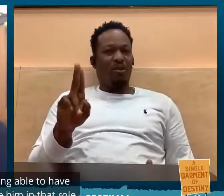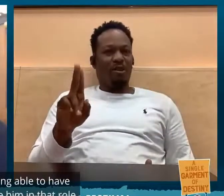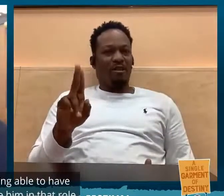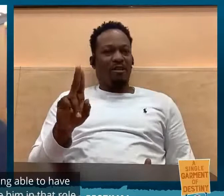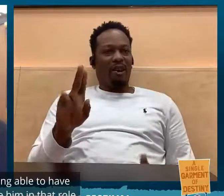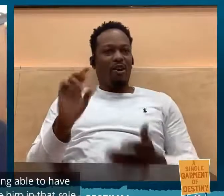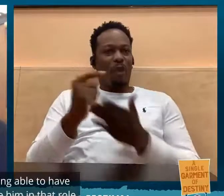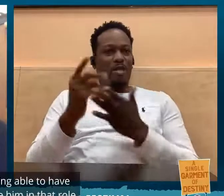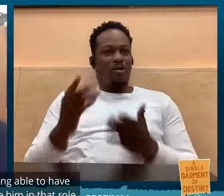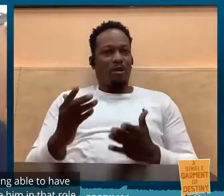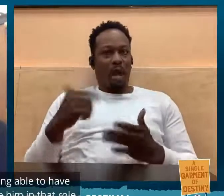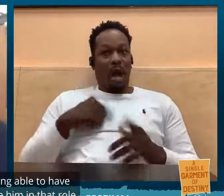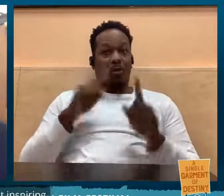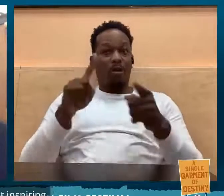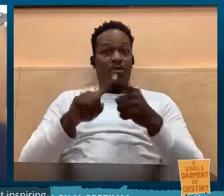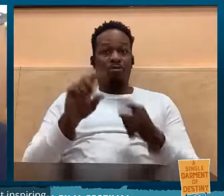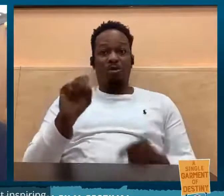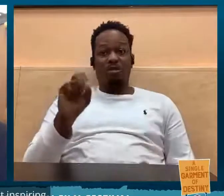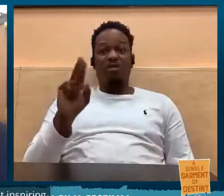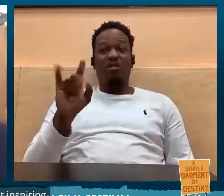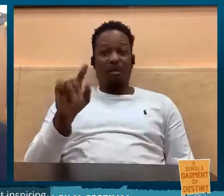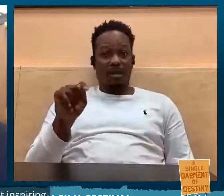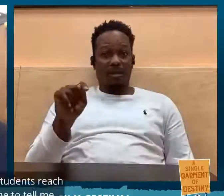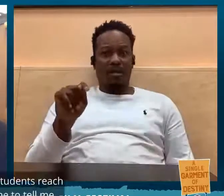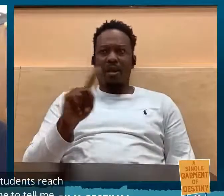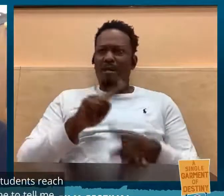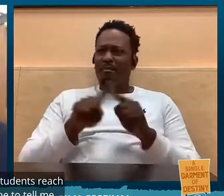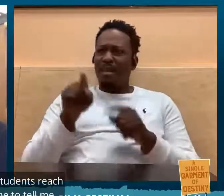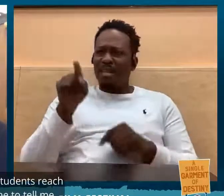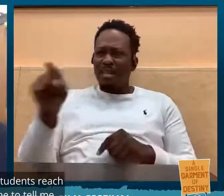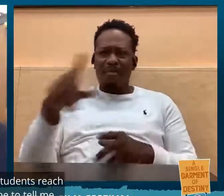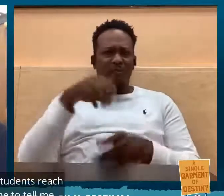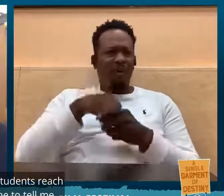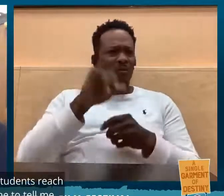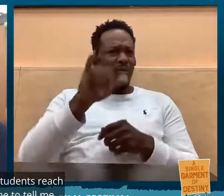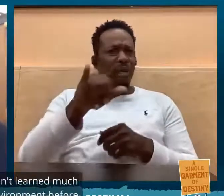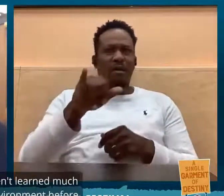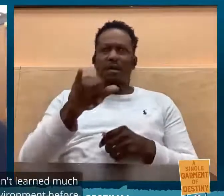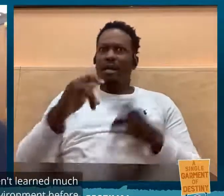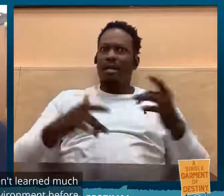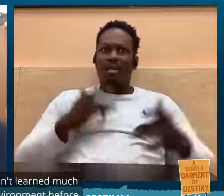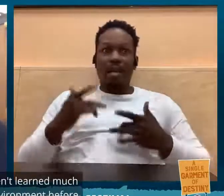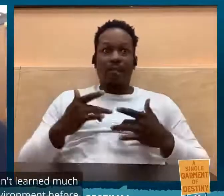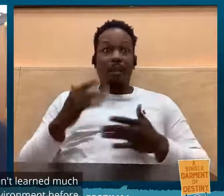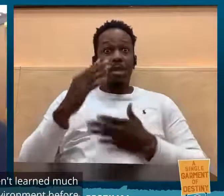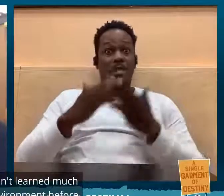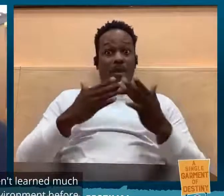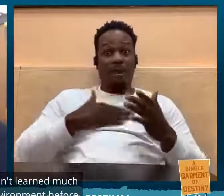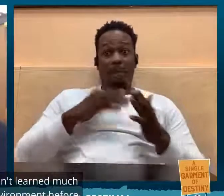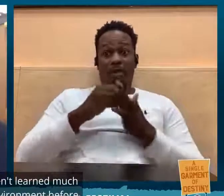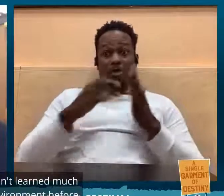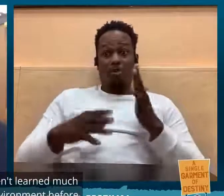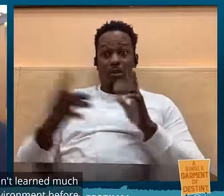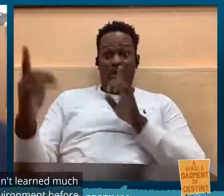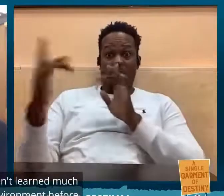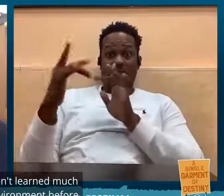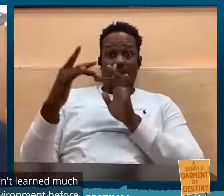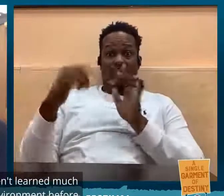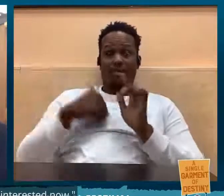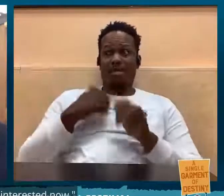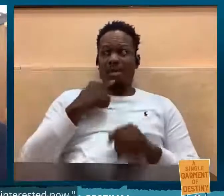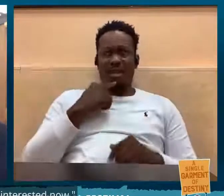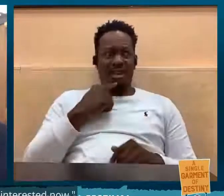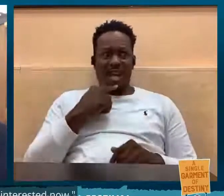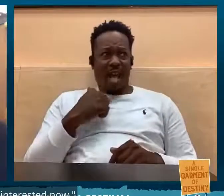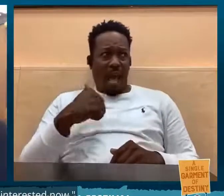to have someone like him in that role, it's just inspiring. I've had students reach out to me to tell me, look, I haven't learned much about the environment